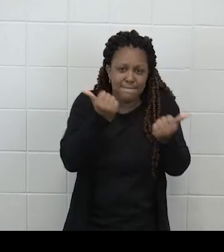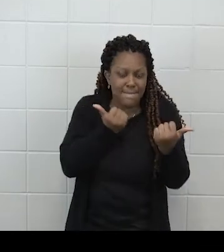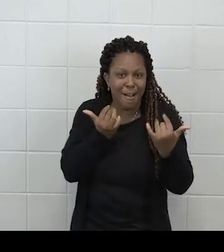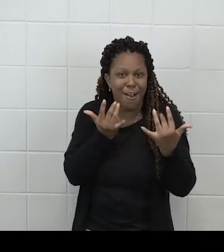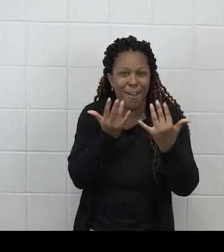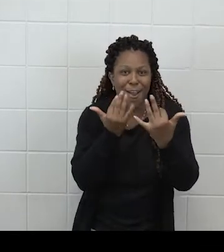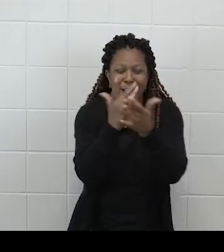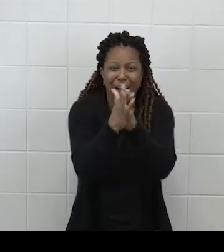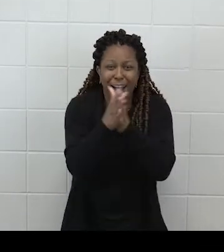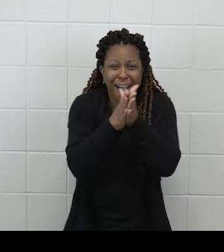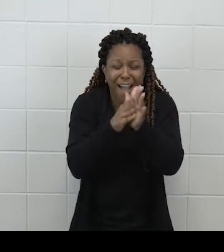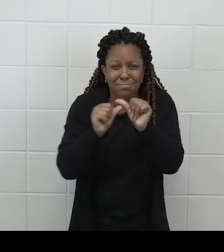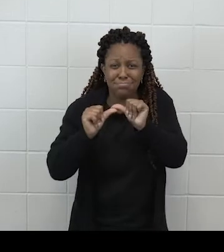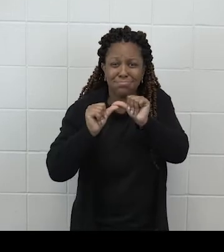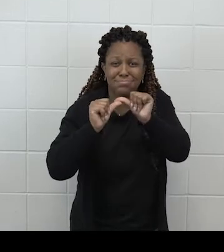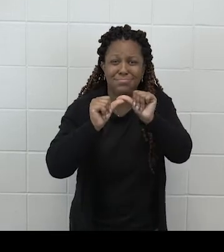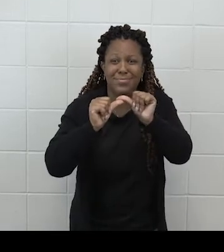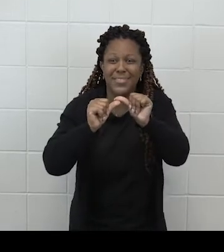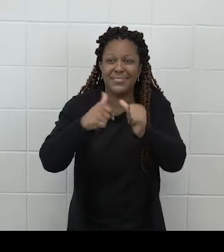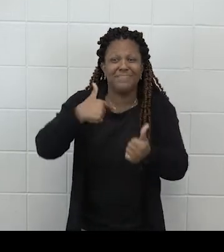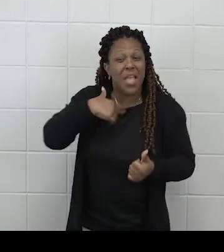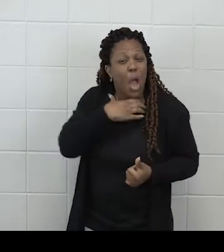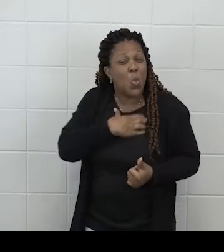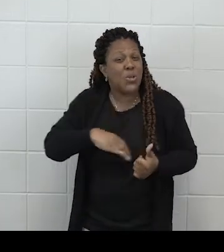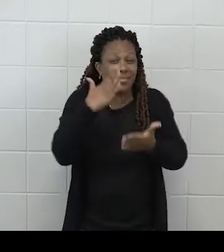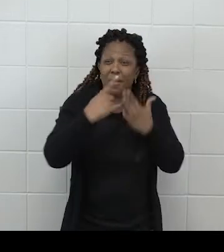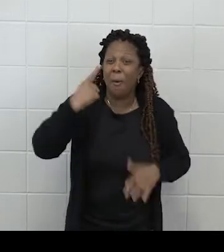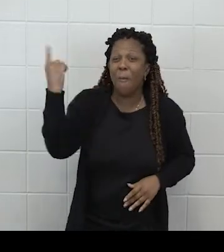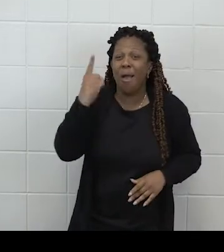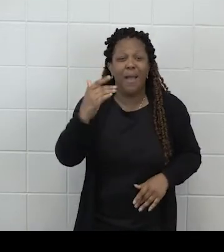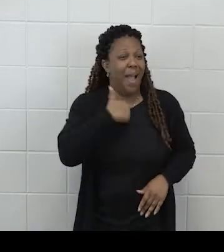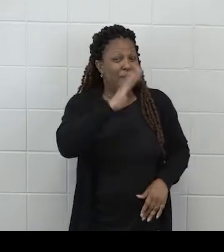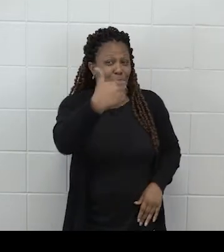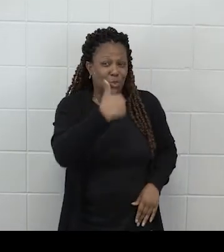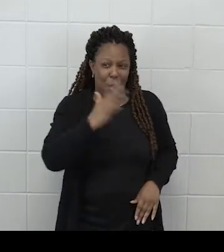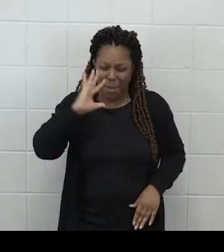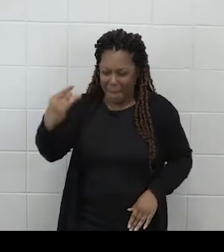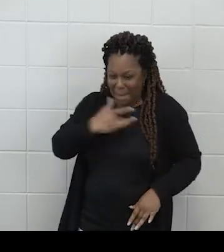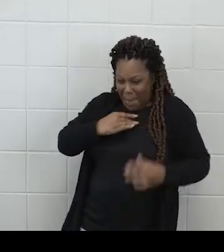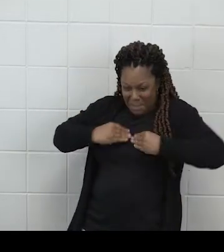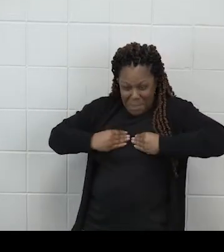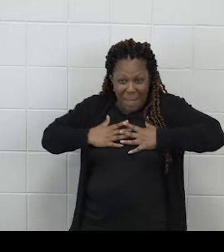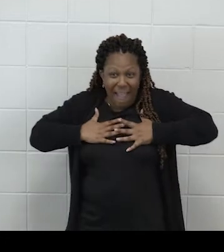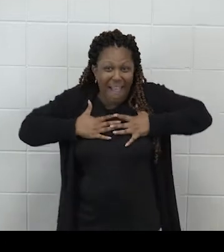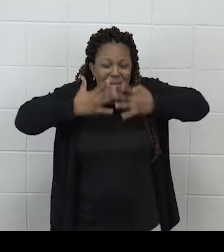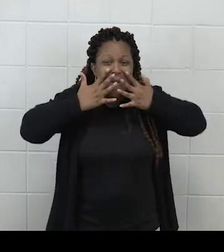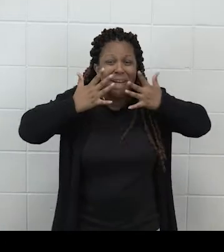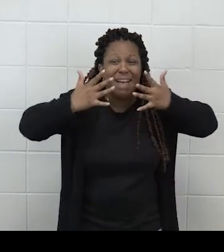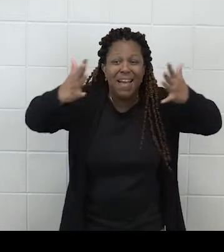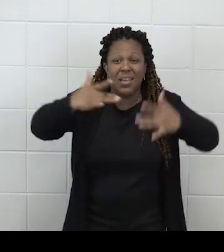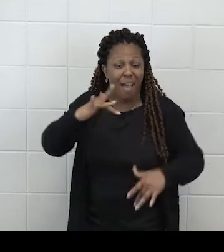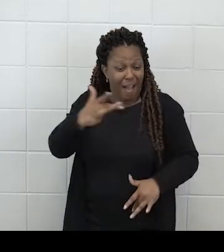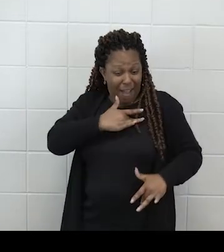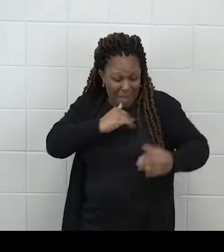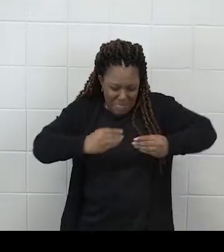I wish somebody's soul would catch on fire, catch on fire, catch